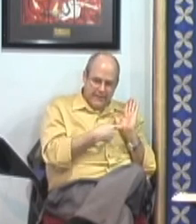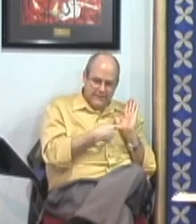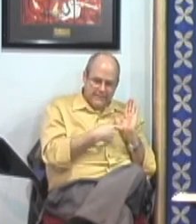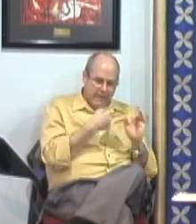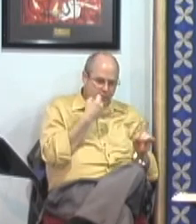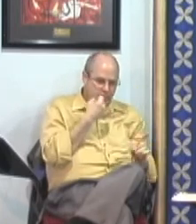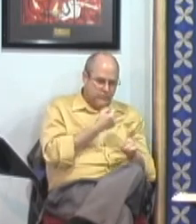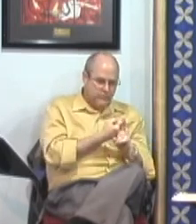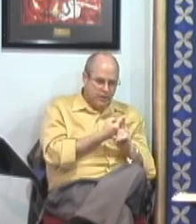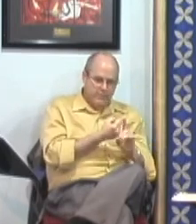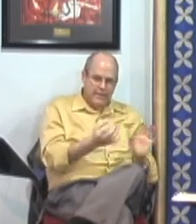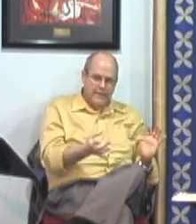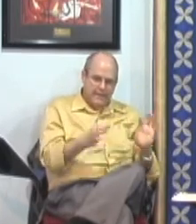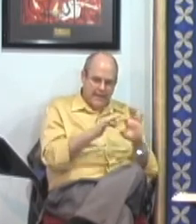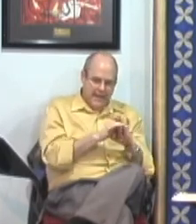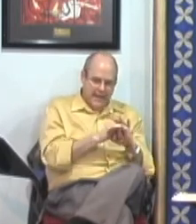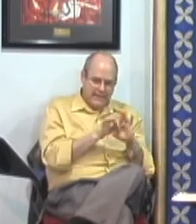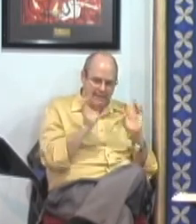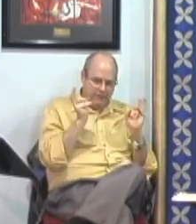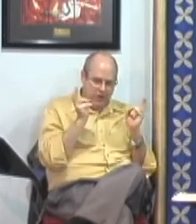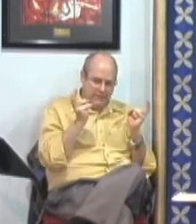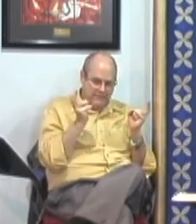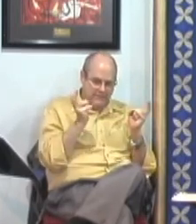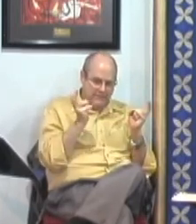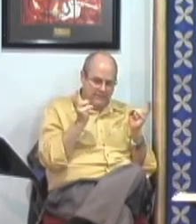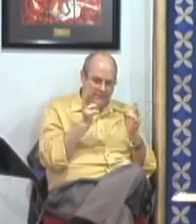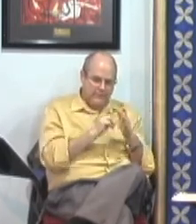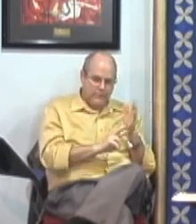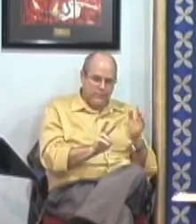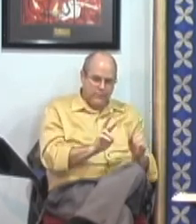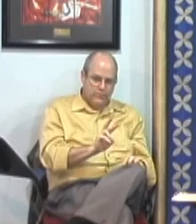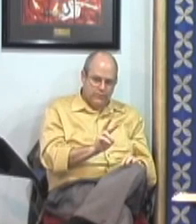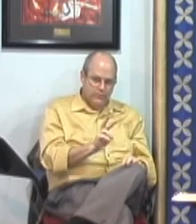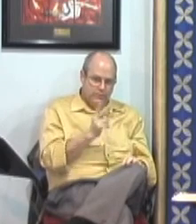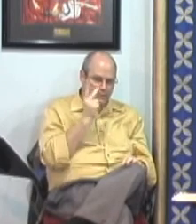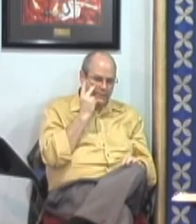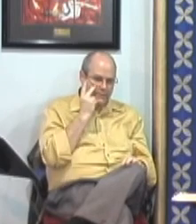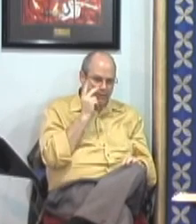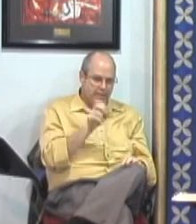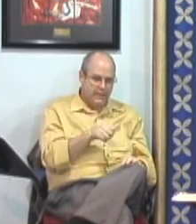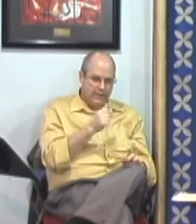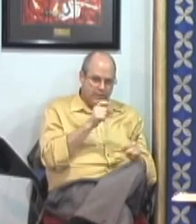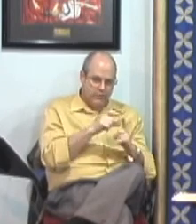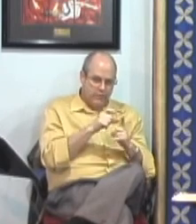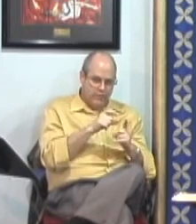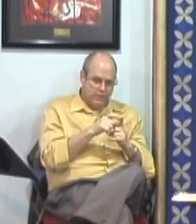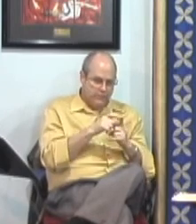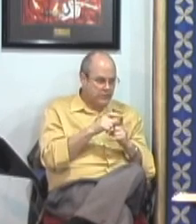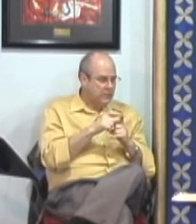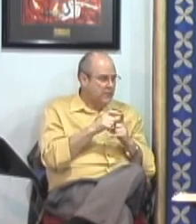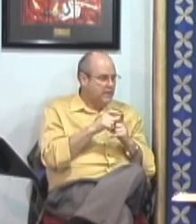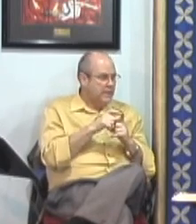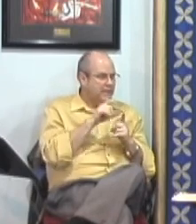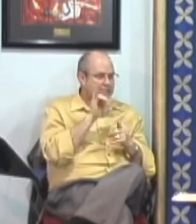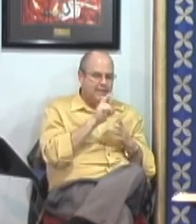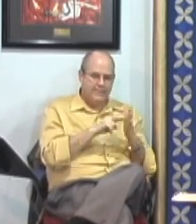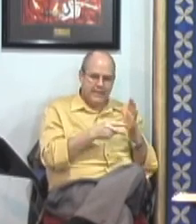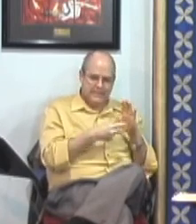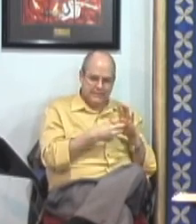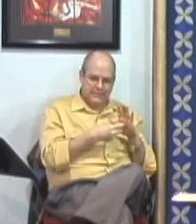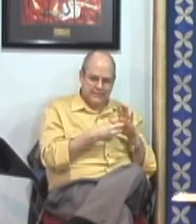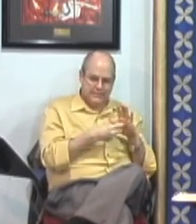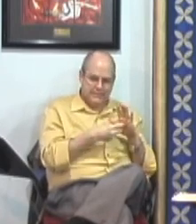struck by the connecting phrase there in verse 2. Do you see it? In other words, because what that means